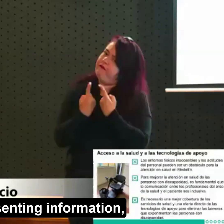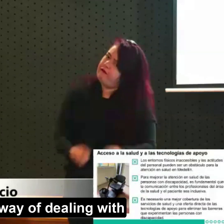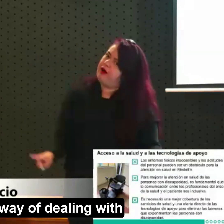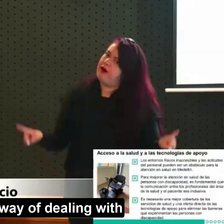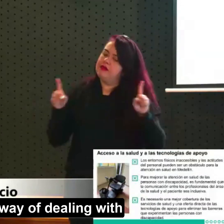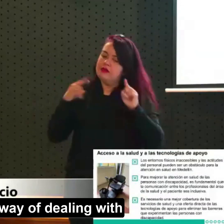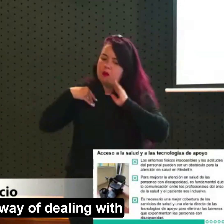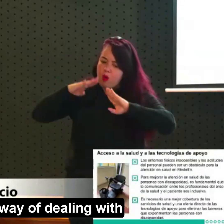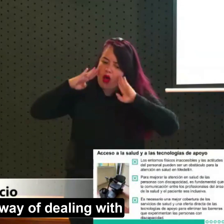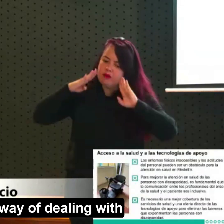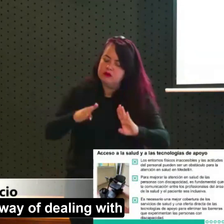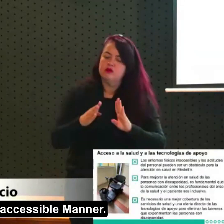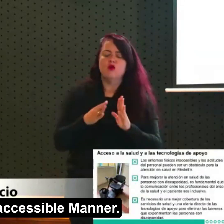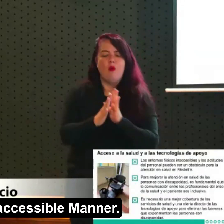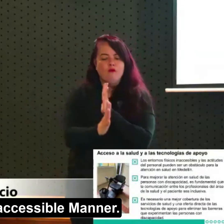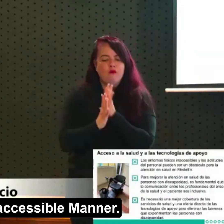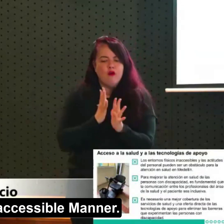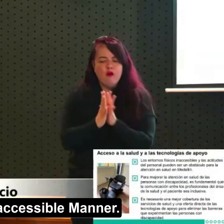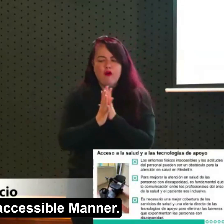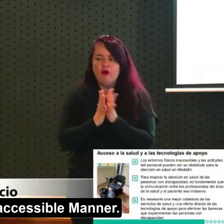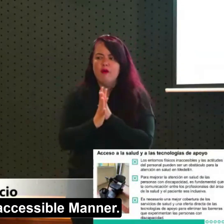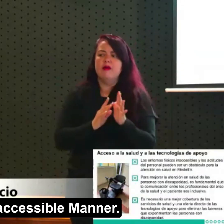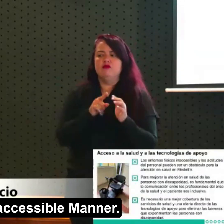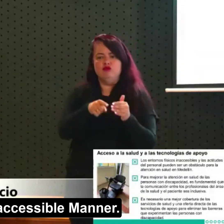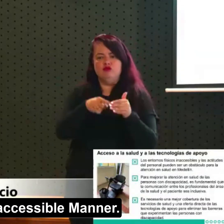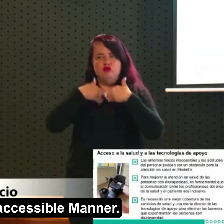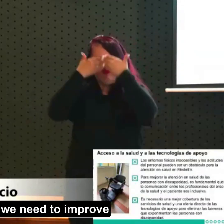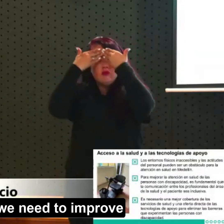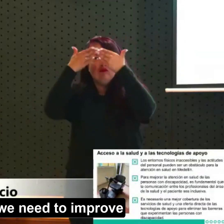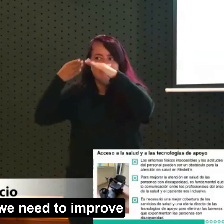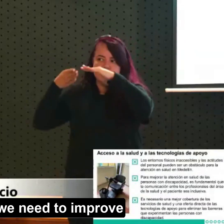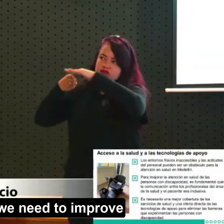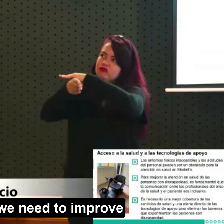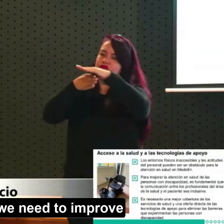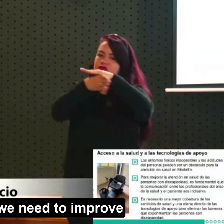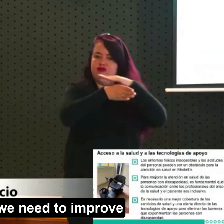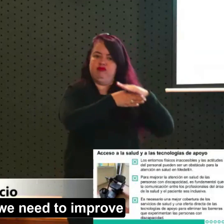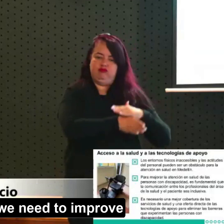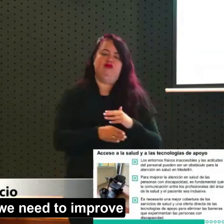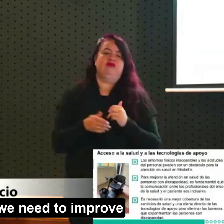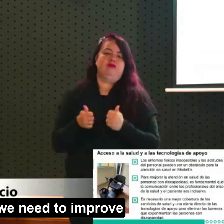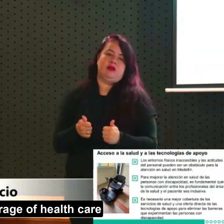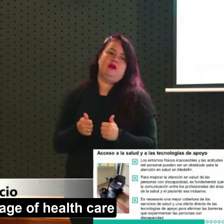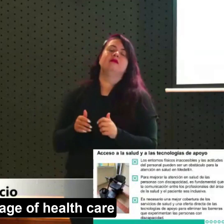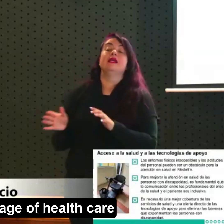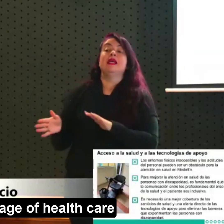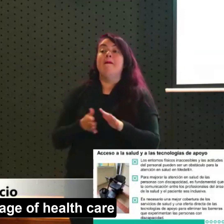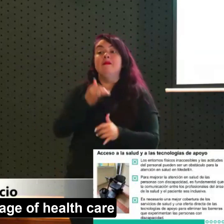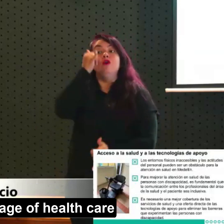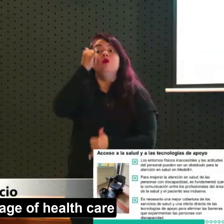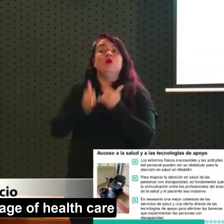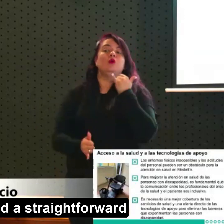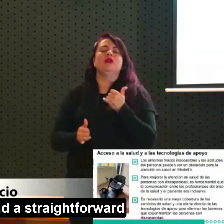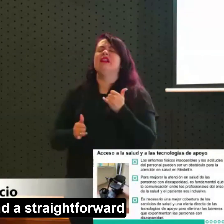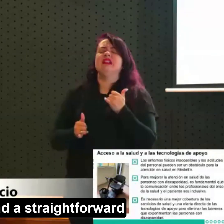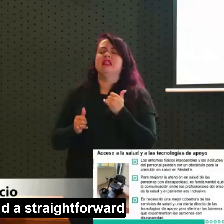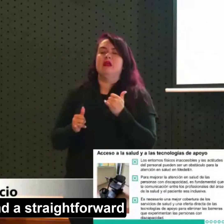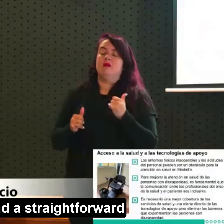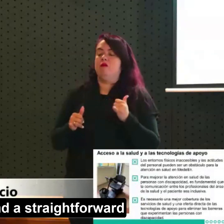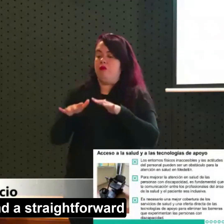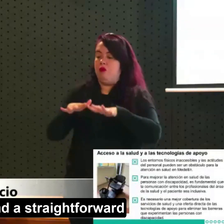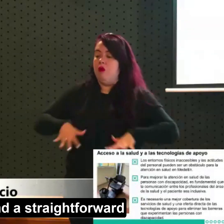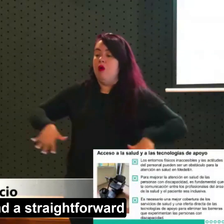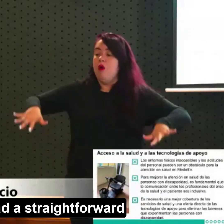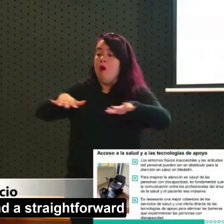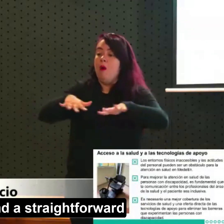presenting information, a different way of dealing with them in accessible manner. And lastly, we need to improve the coverage of healthcare services